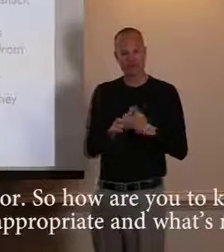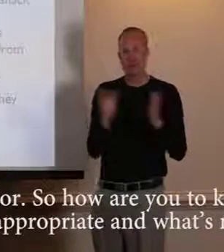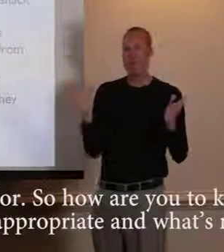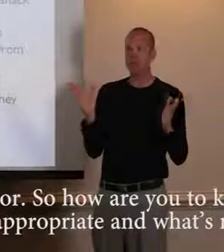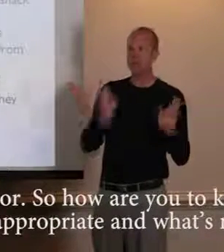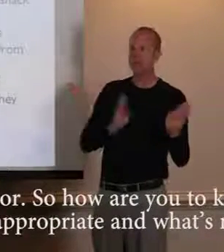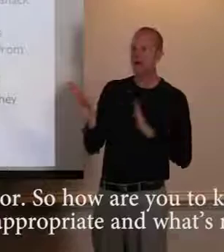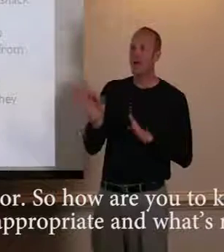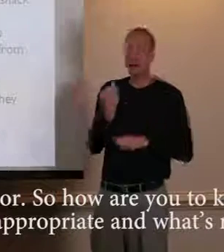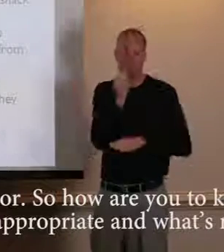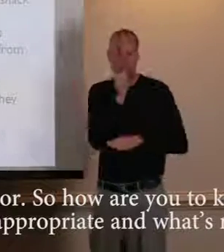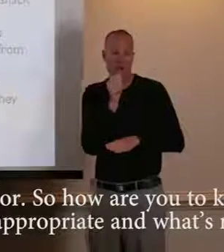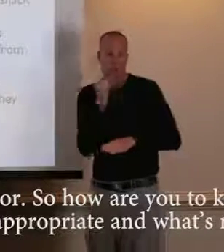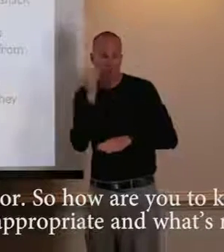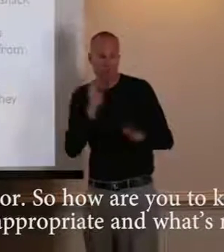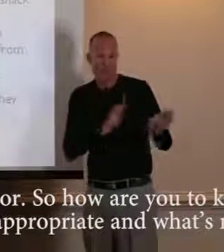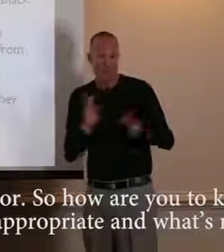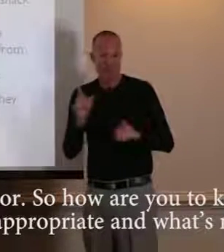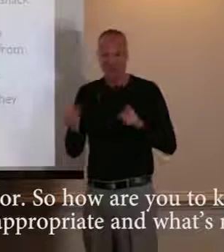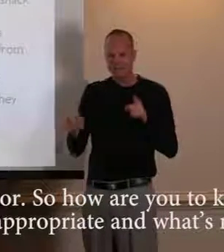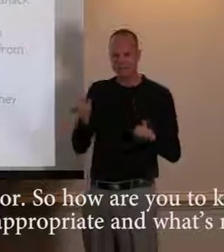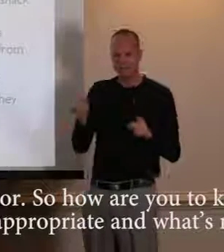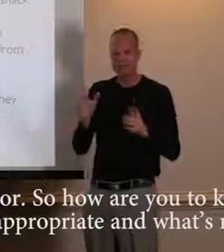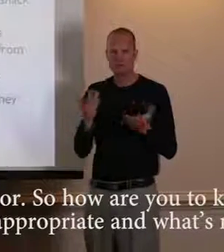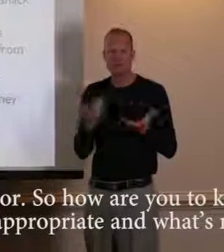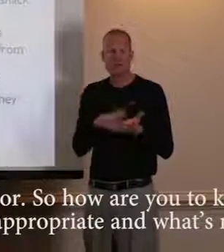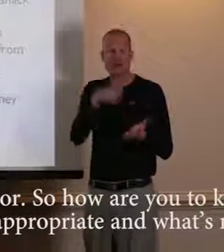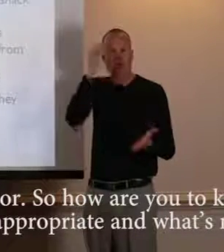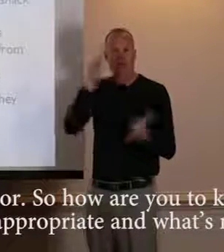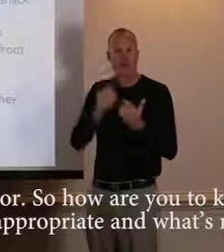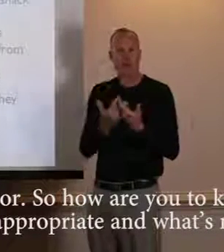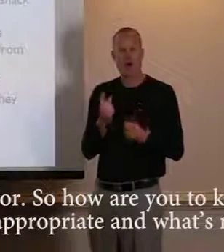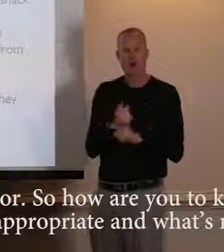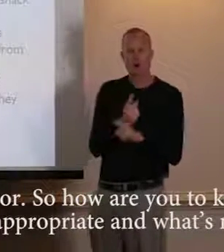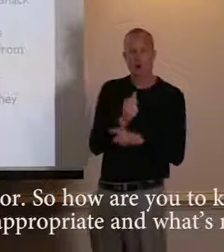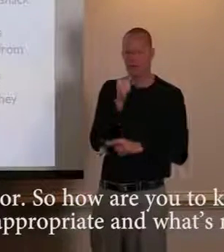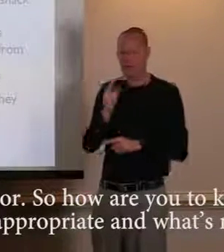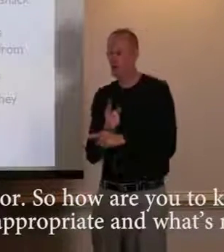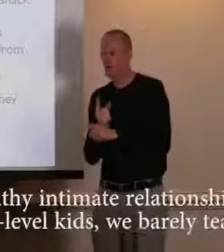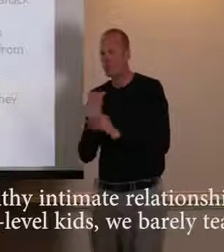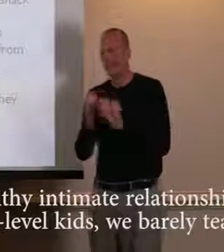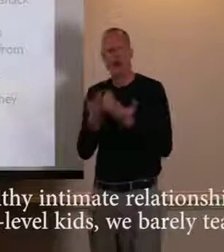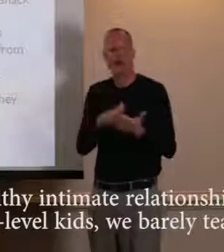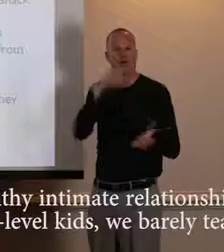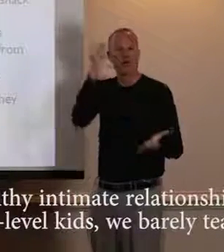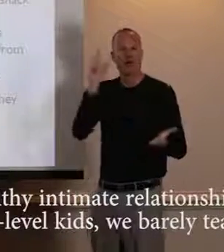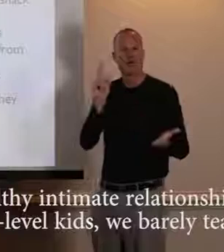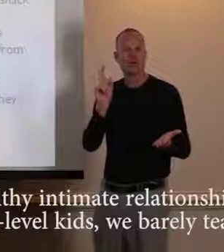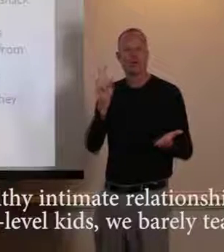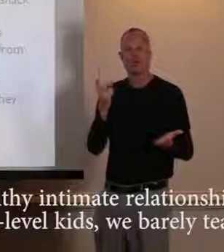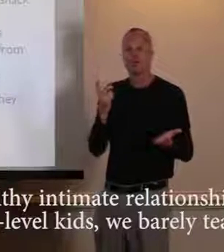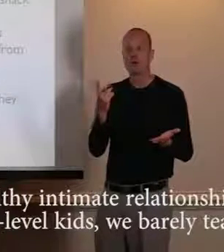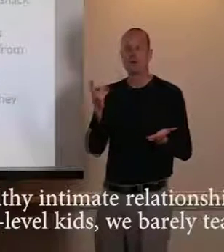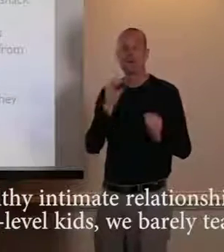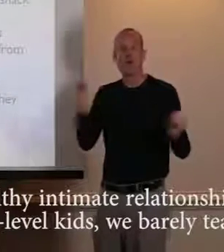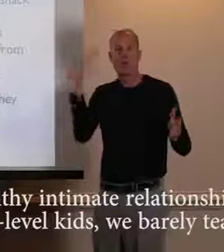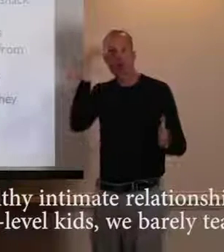private behavior. So how are you to know what's the difference? What's appropriate and what's not? Lack of knowledge about healthy, intimate relationships. In